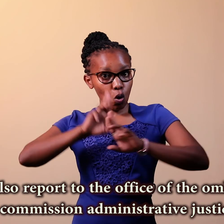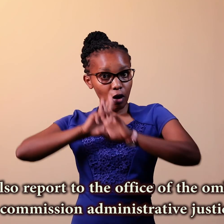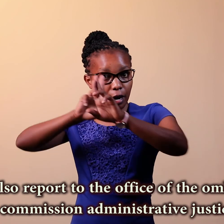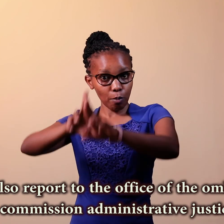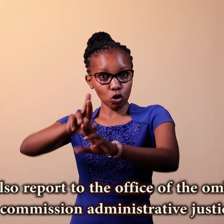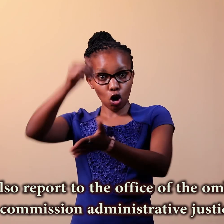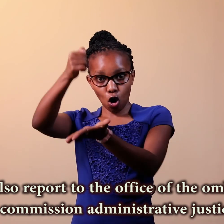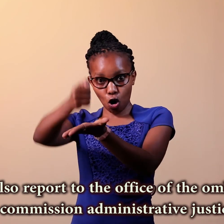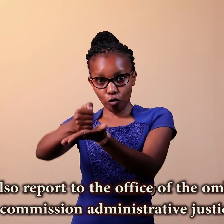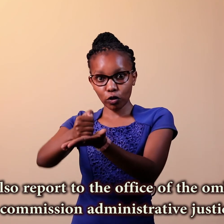the office. Of. The ombudsman.